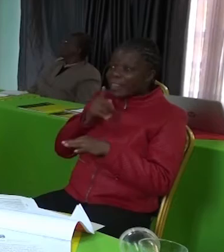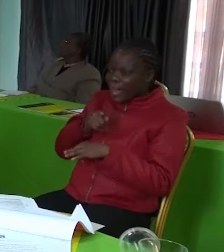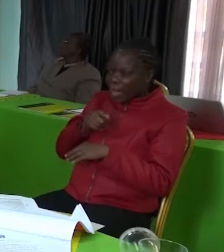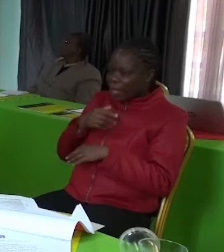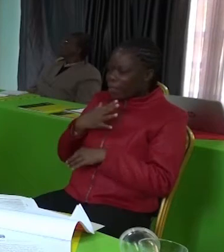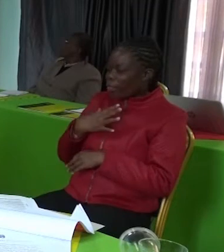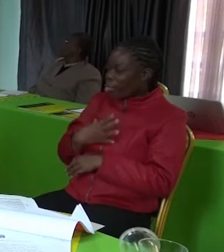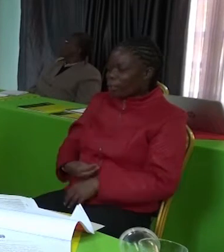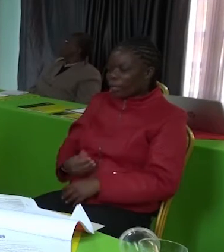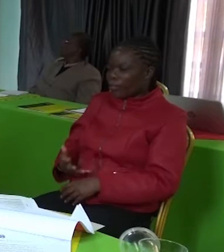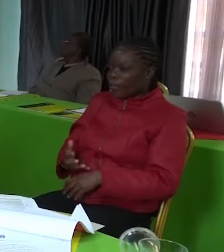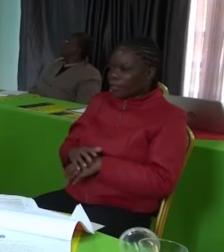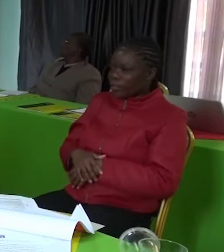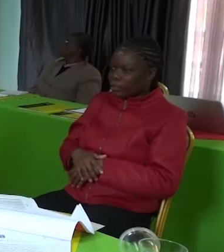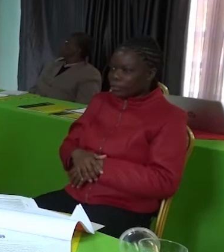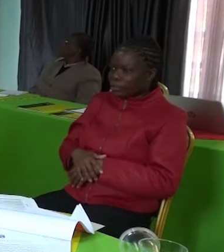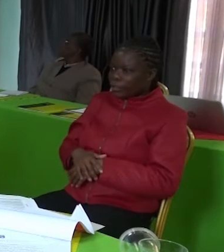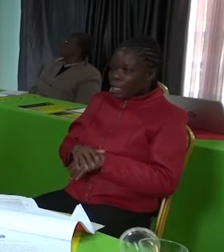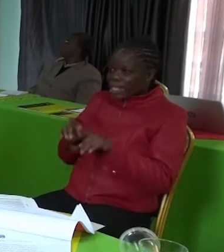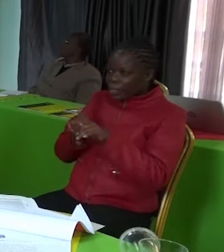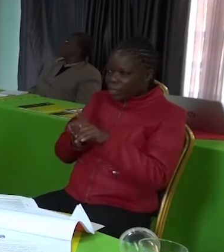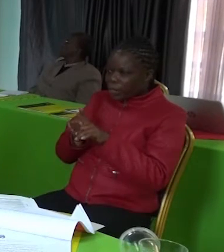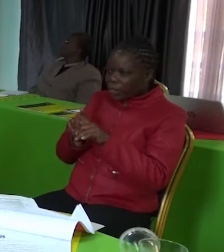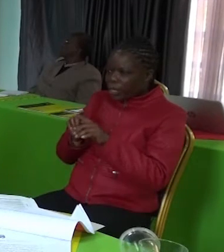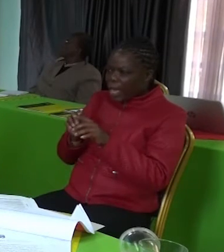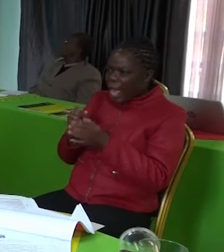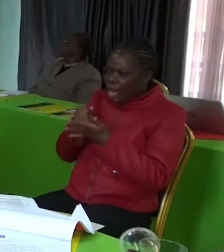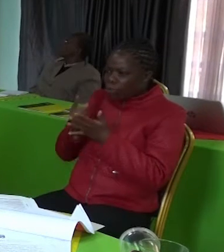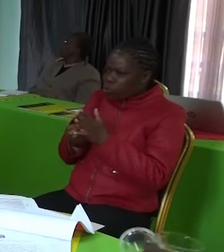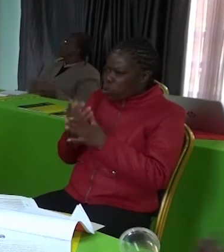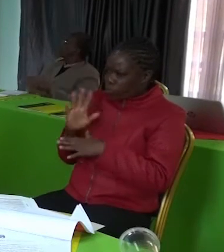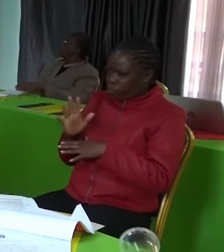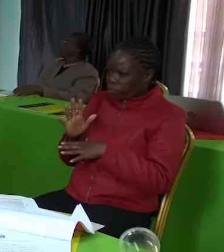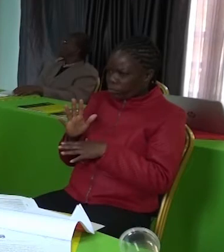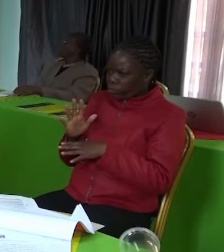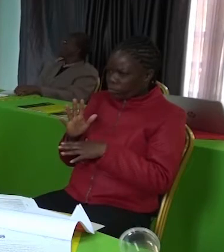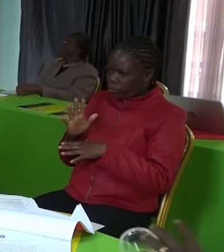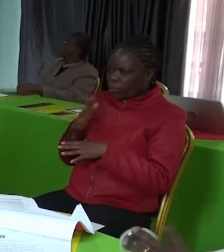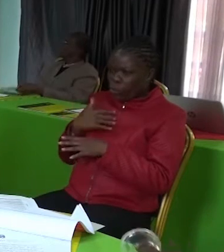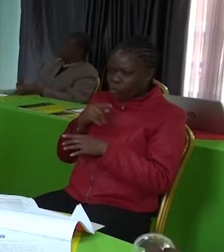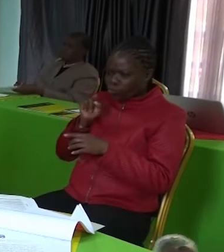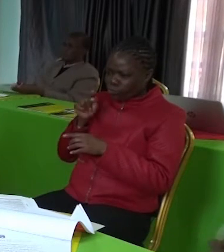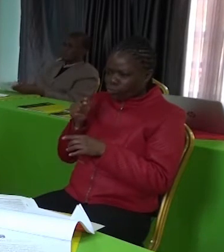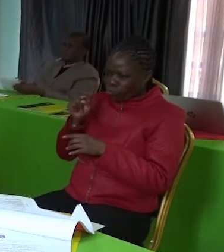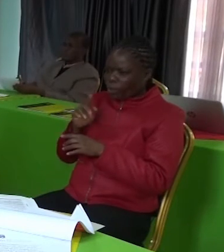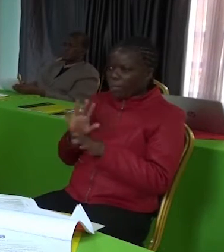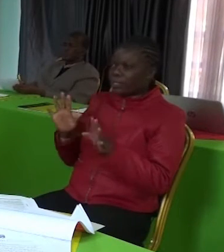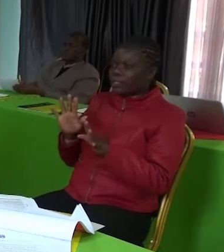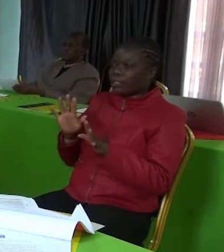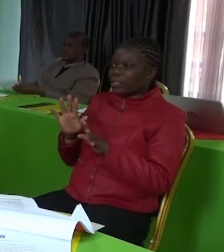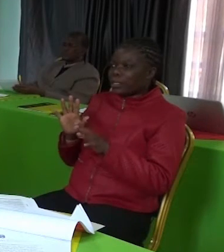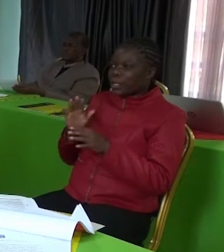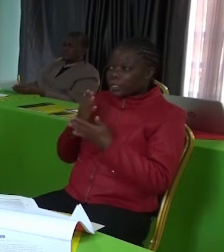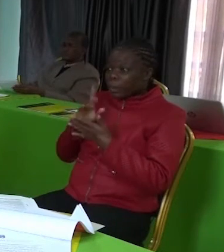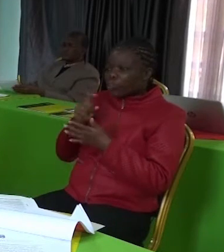who are teaching and those who are not teaching. That type of whole composition is called a micro-learning session.